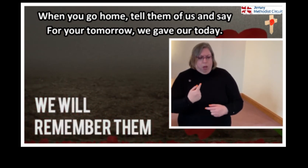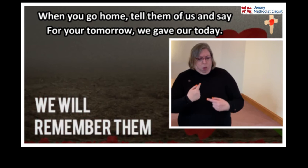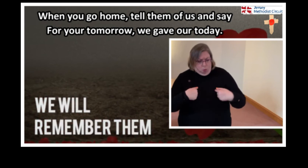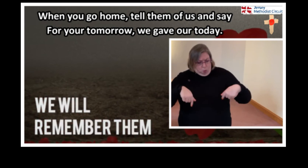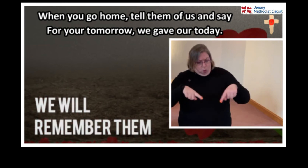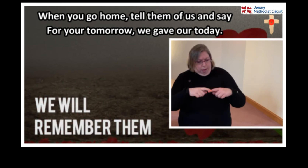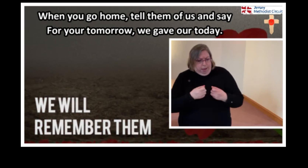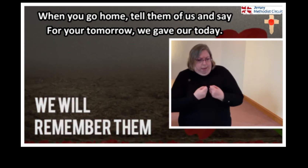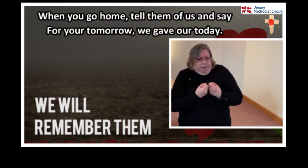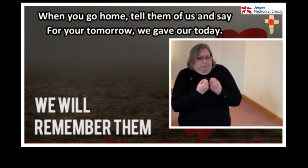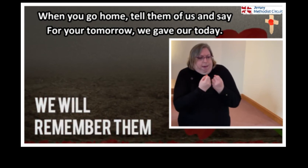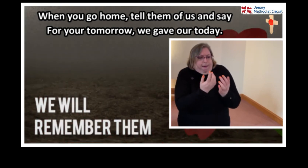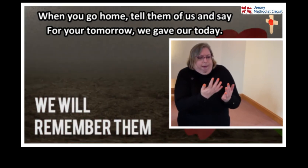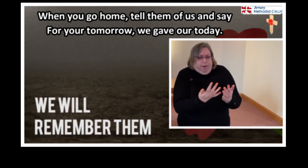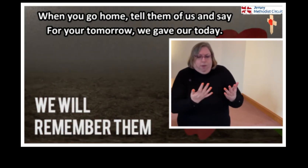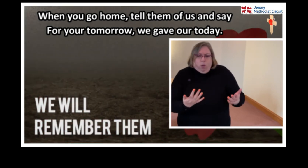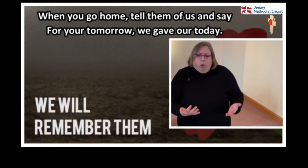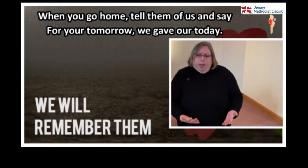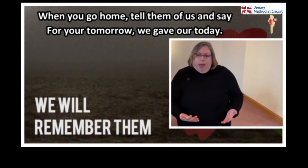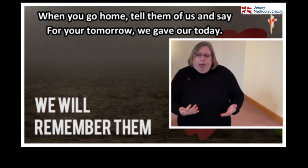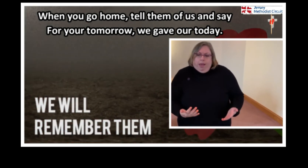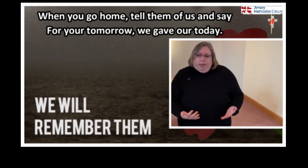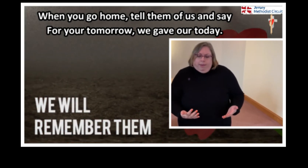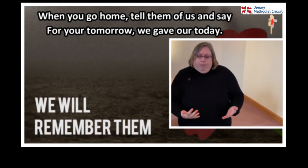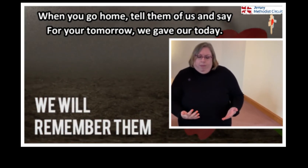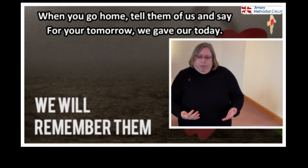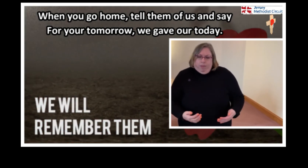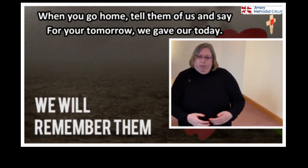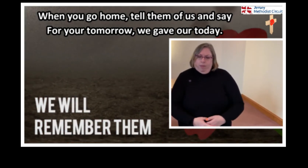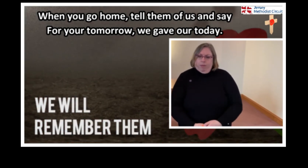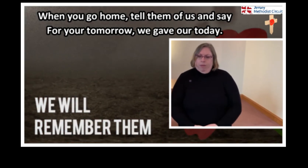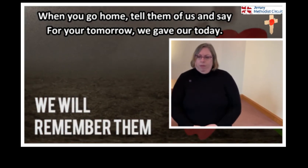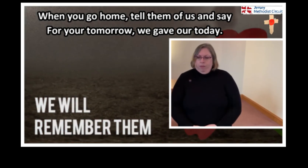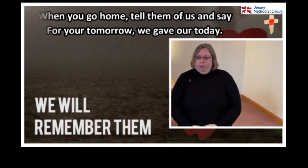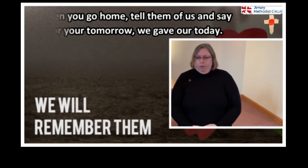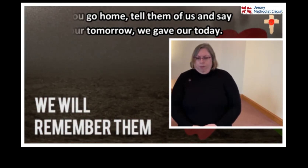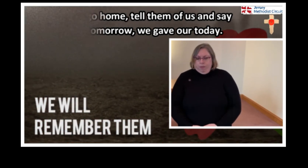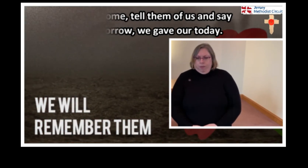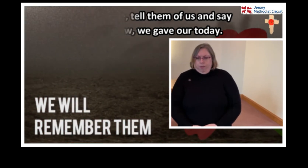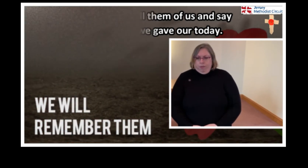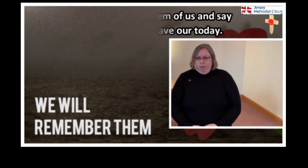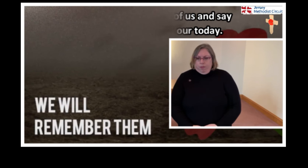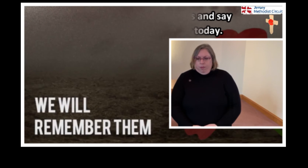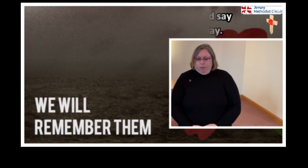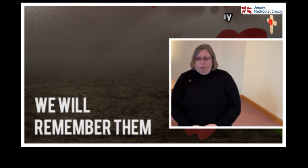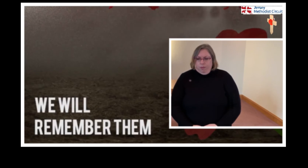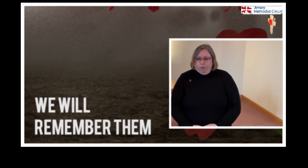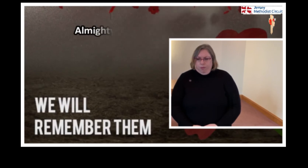we gave our today. Thank you.